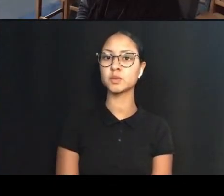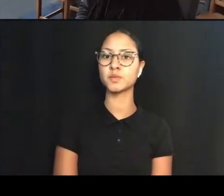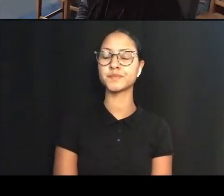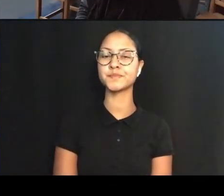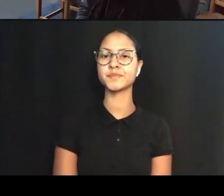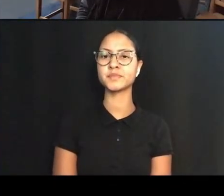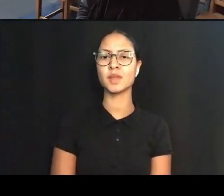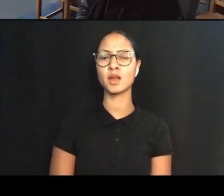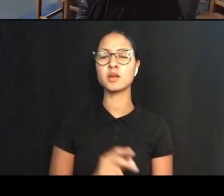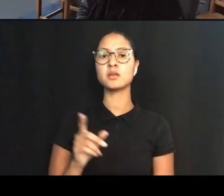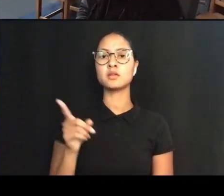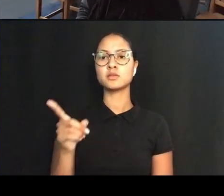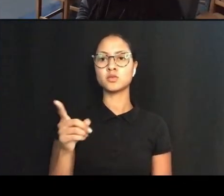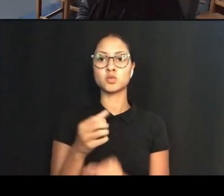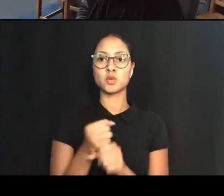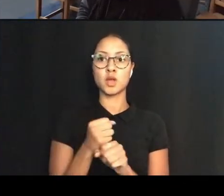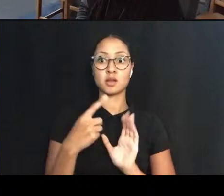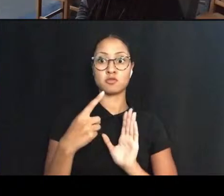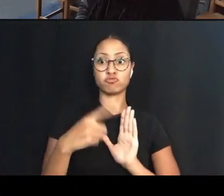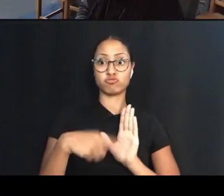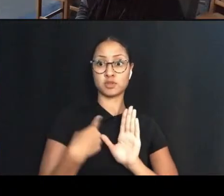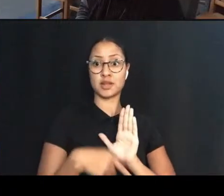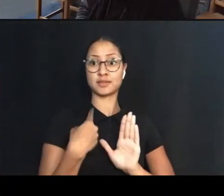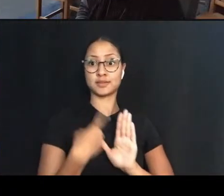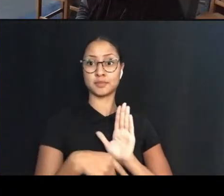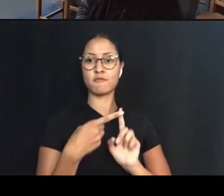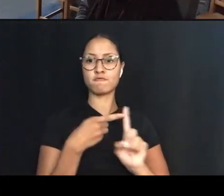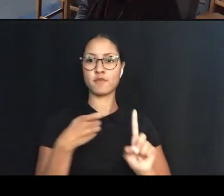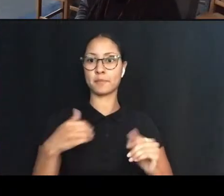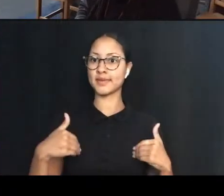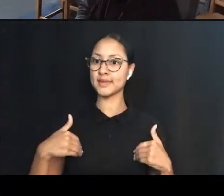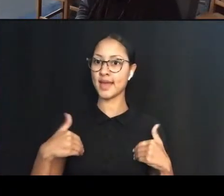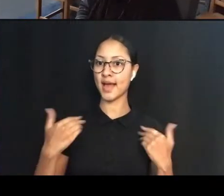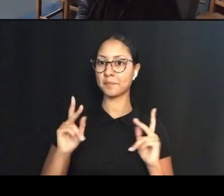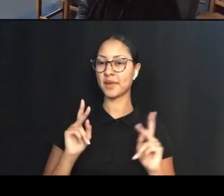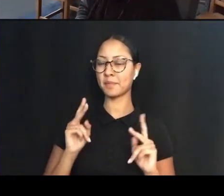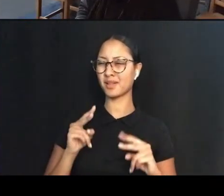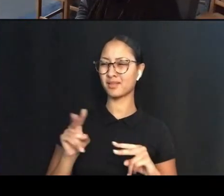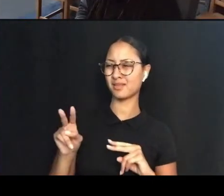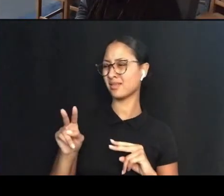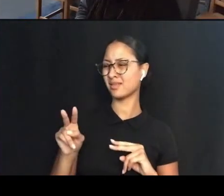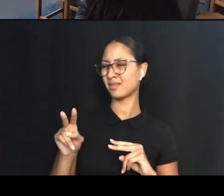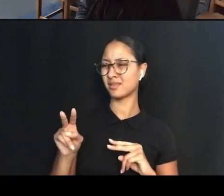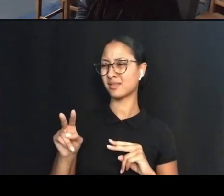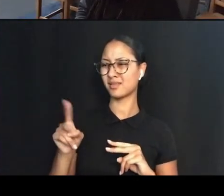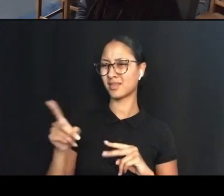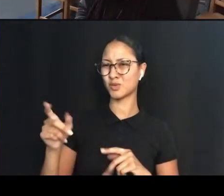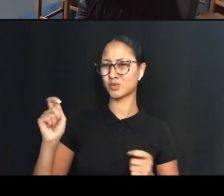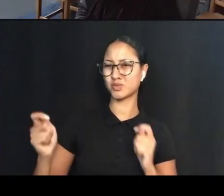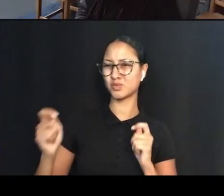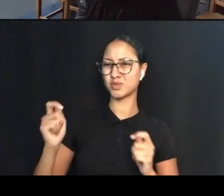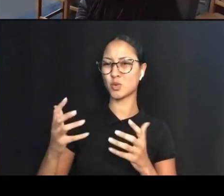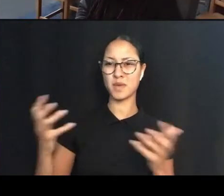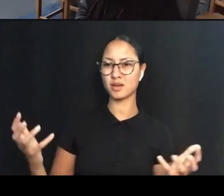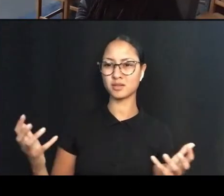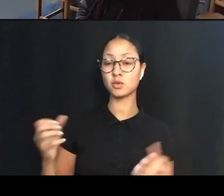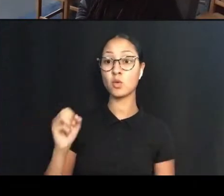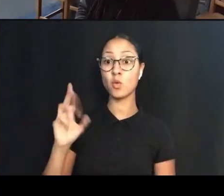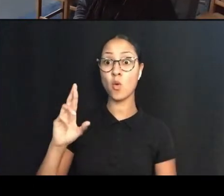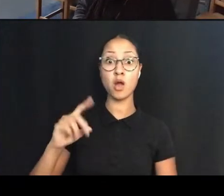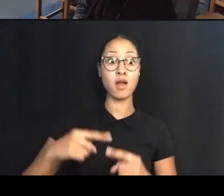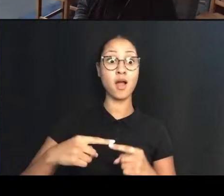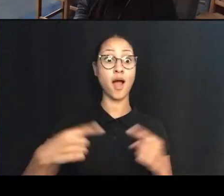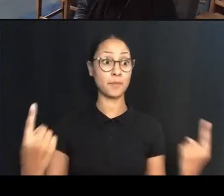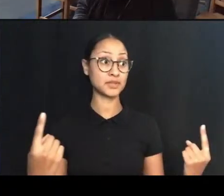the contemporaries, the young ones, or vice versa, the folks who are